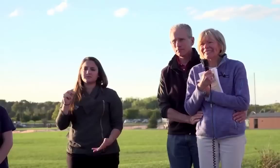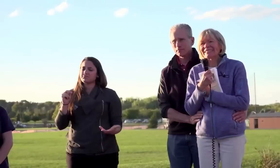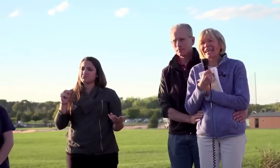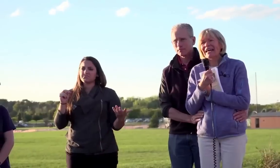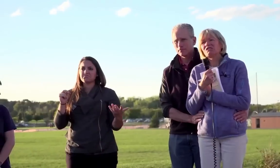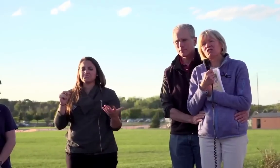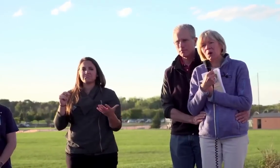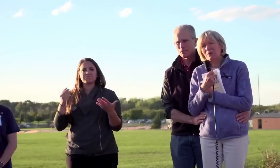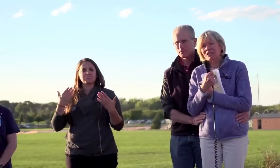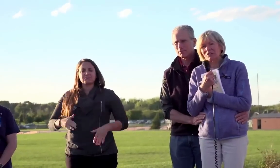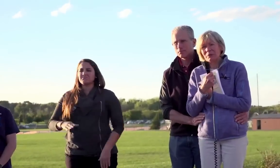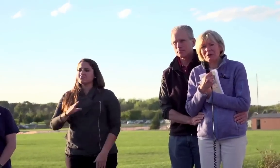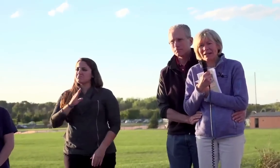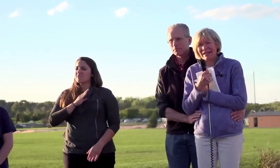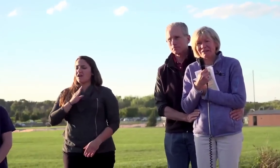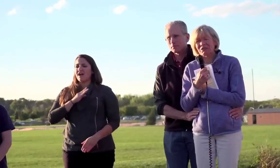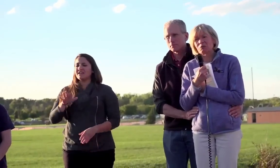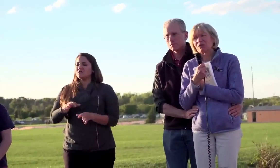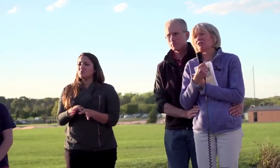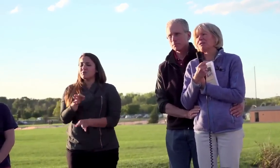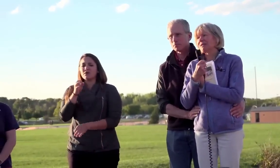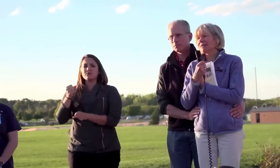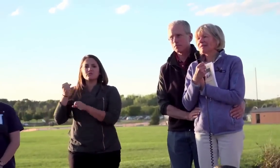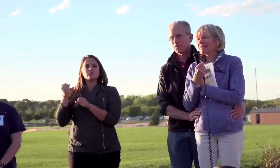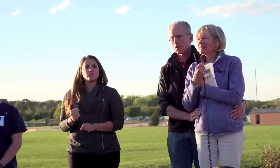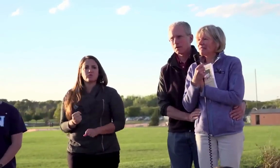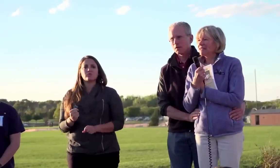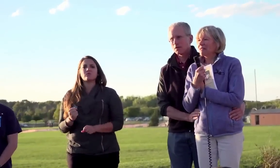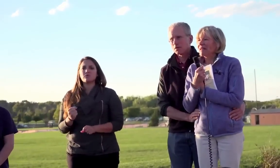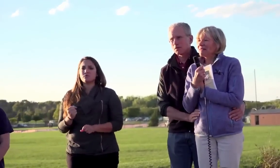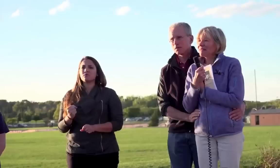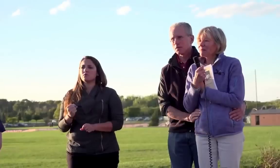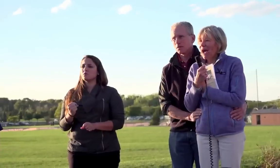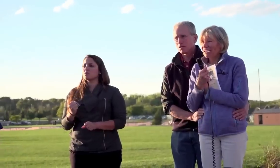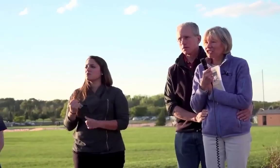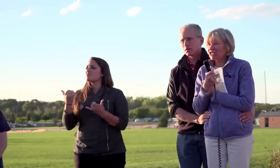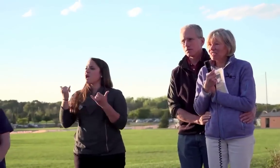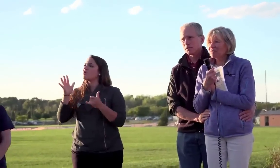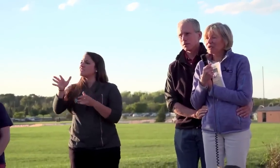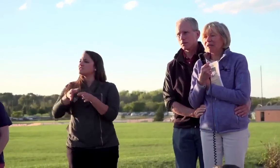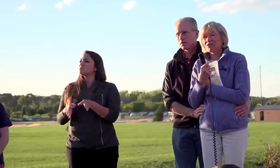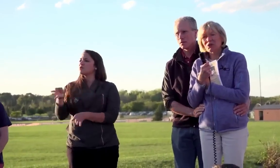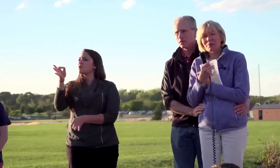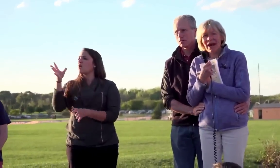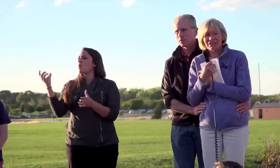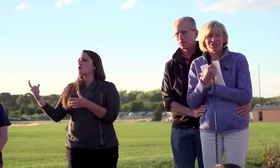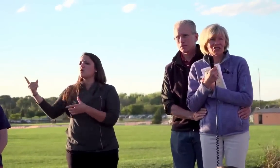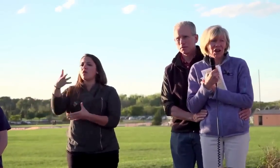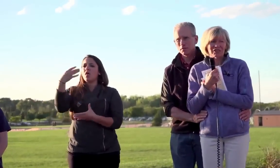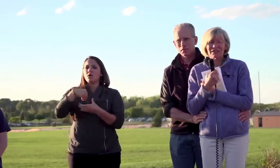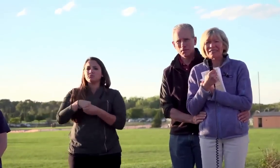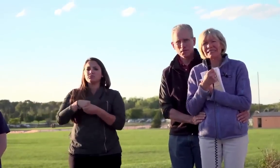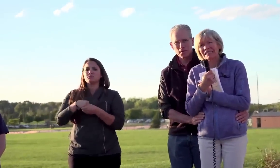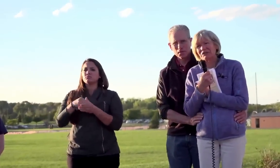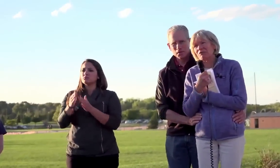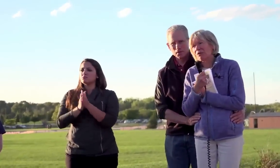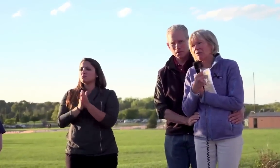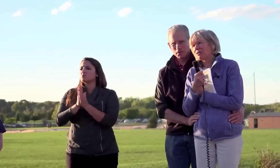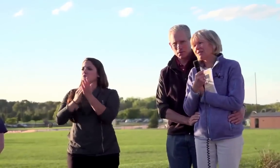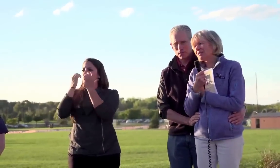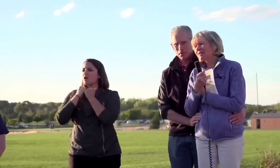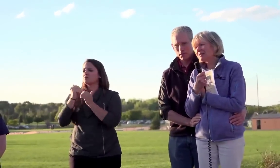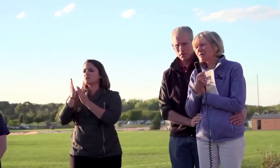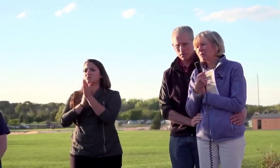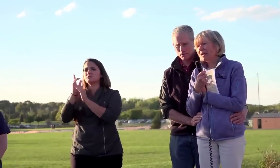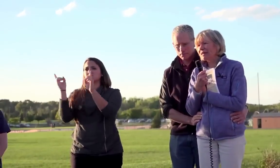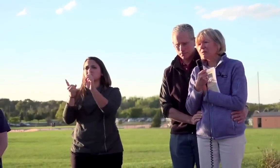Hi everybody, we're really with long hair, so we're all here burn with those candles. It's a big community here. I'd like to just talk about my very close friends, what a great